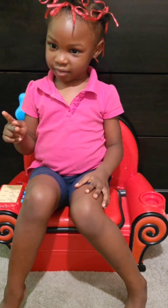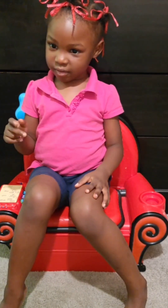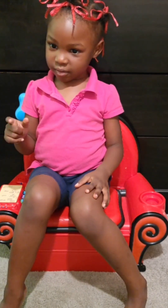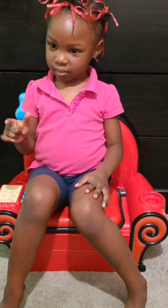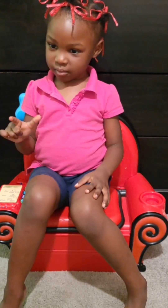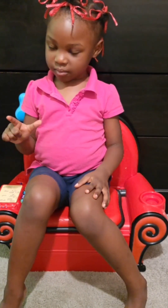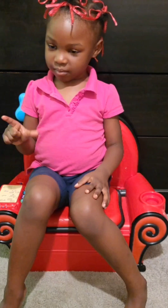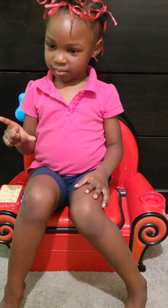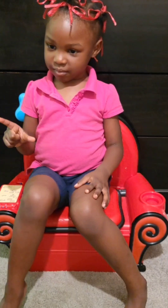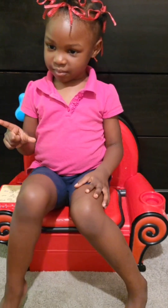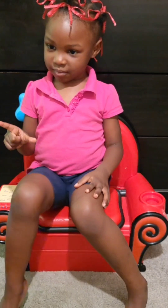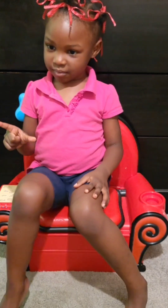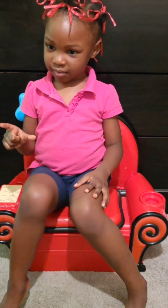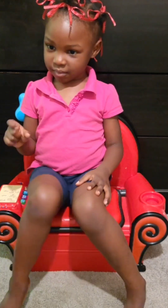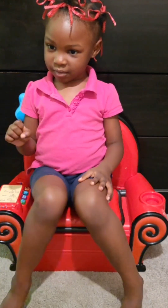L. M.